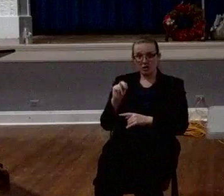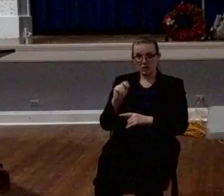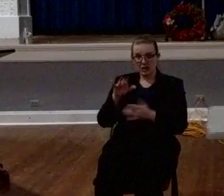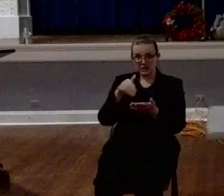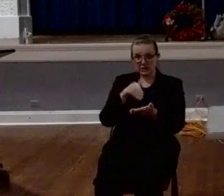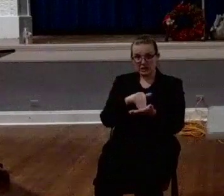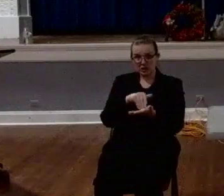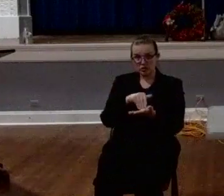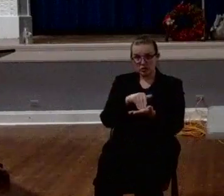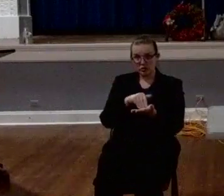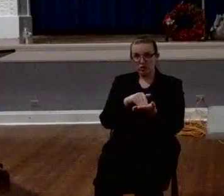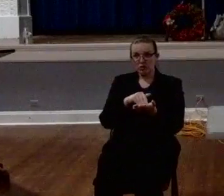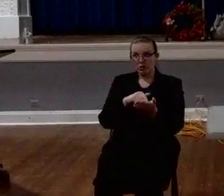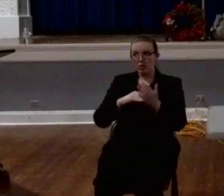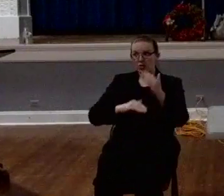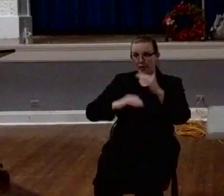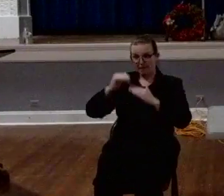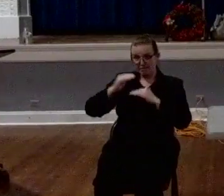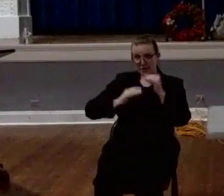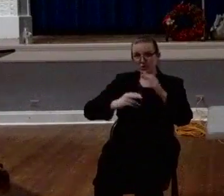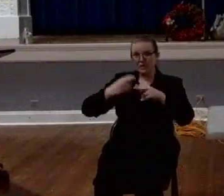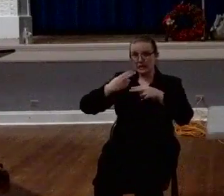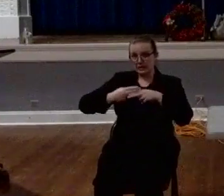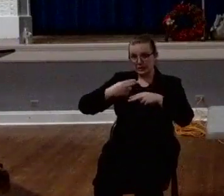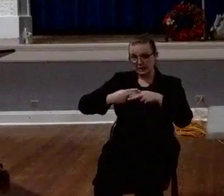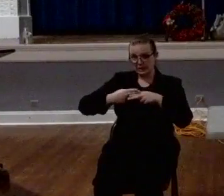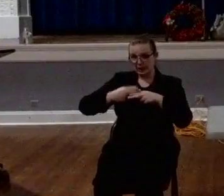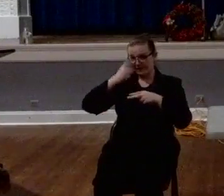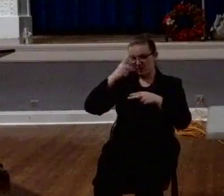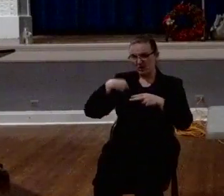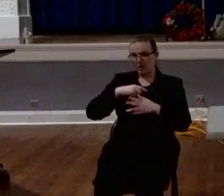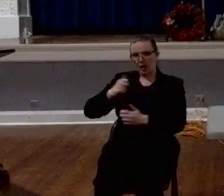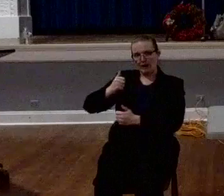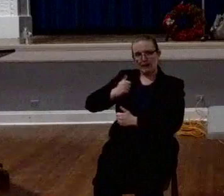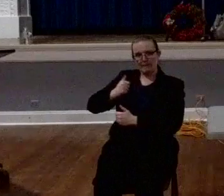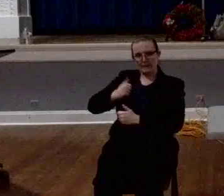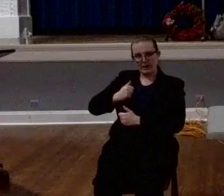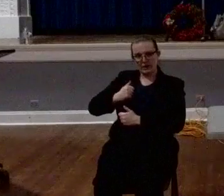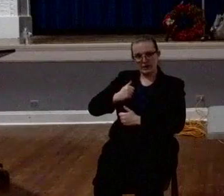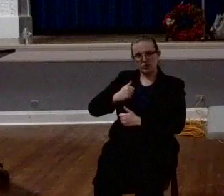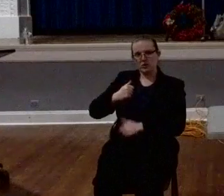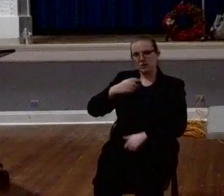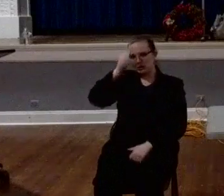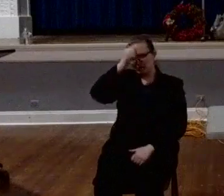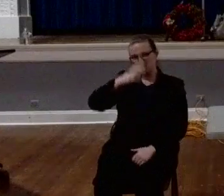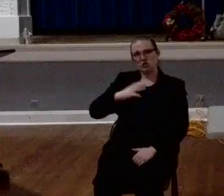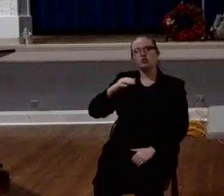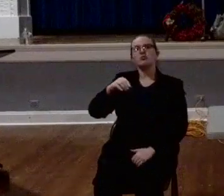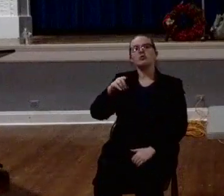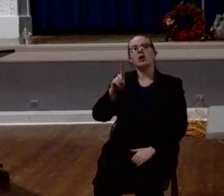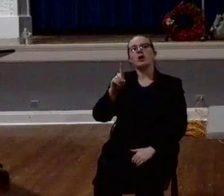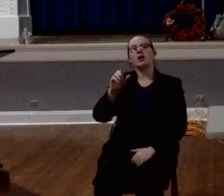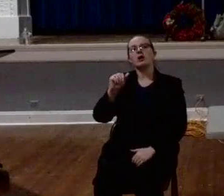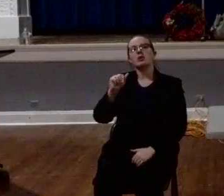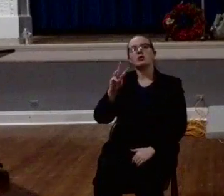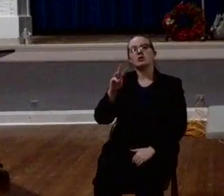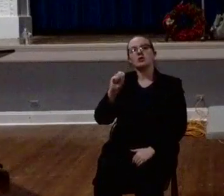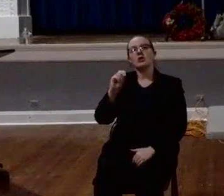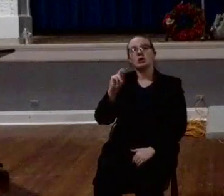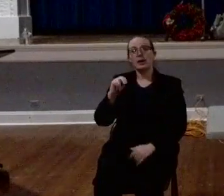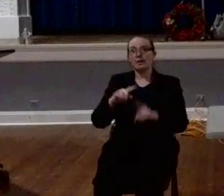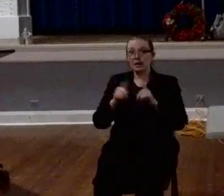on the park, the building, is named for our military history hero, Mr. Dawson. But the park is